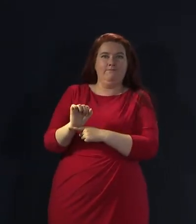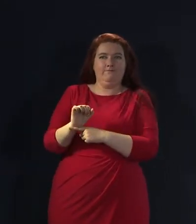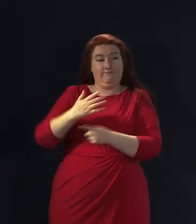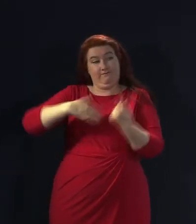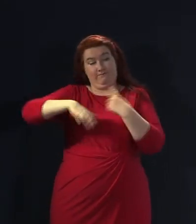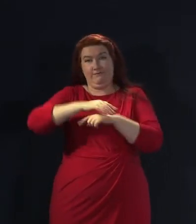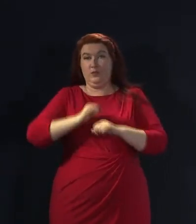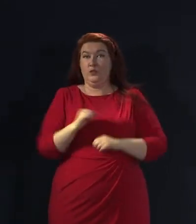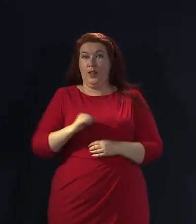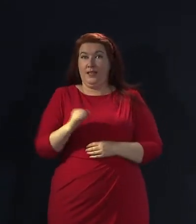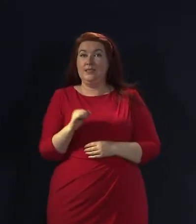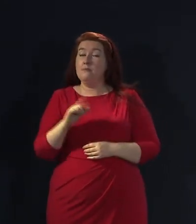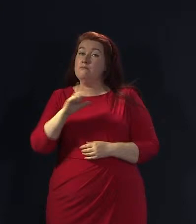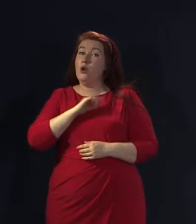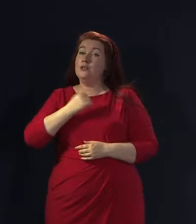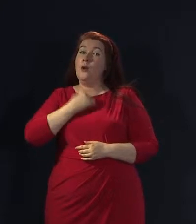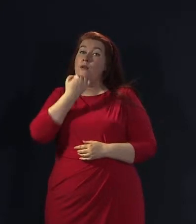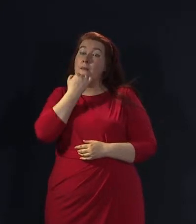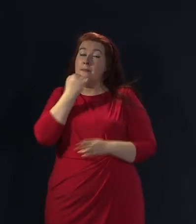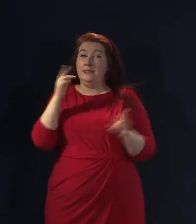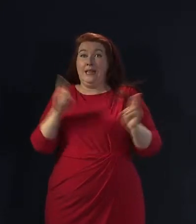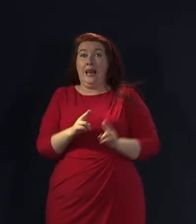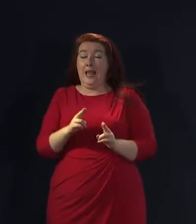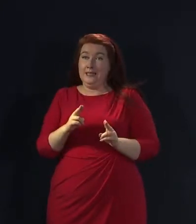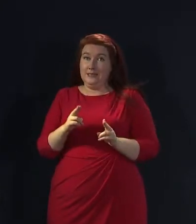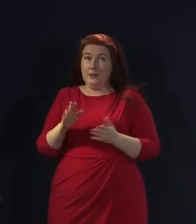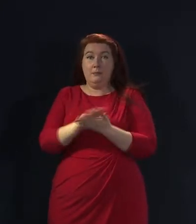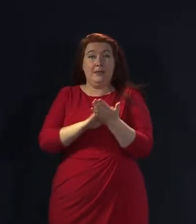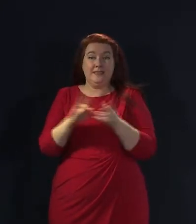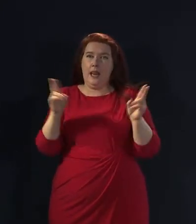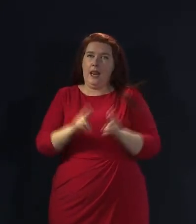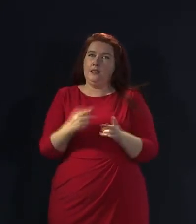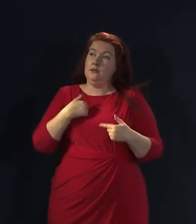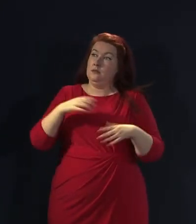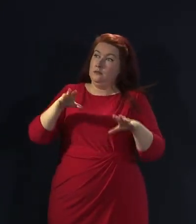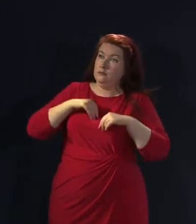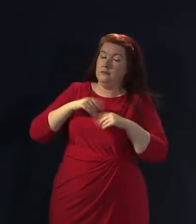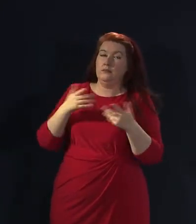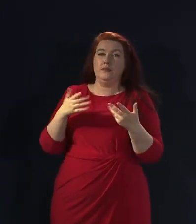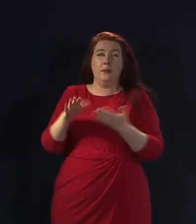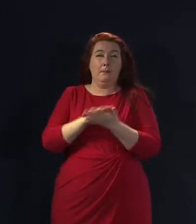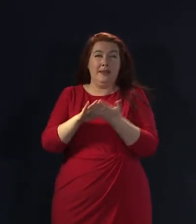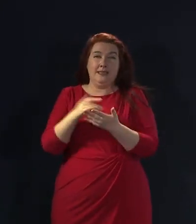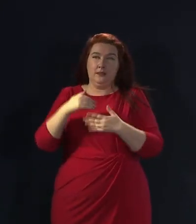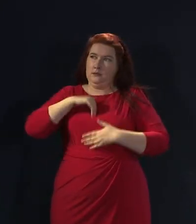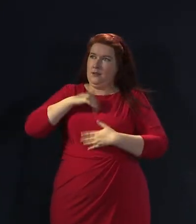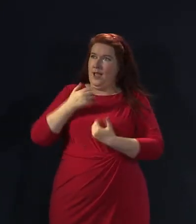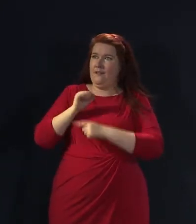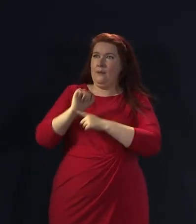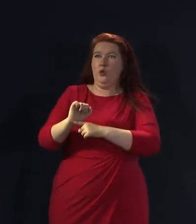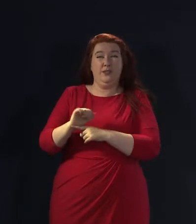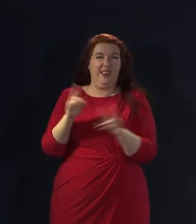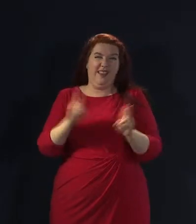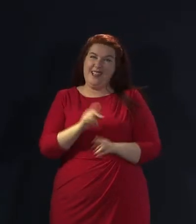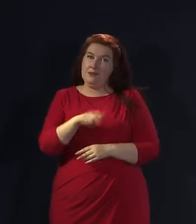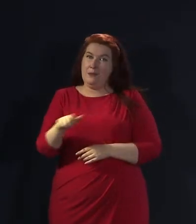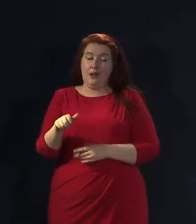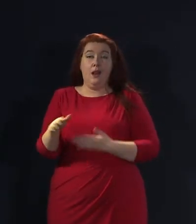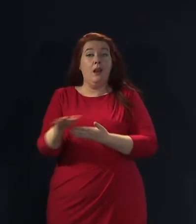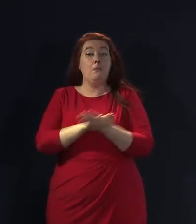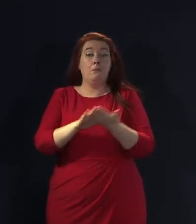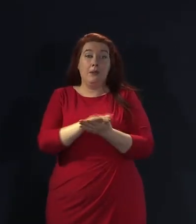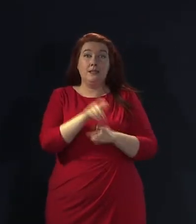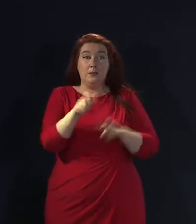that we have seen up to this point means that there have been less people exposed, means that there are less people who are immune to the virus, and that gives a much greater pool of